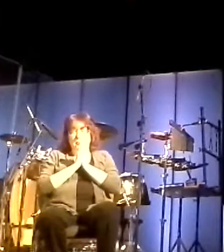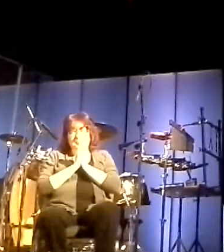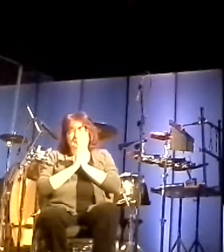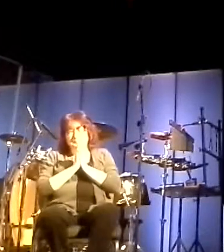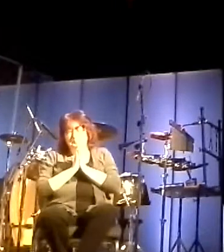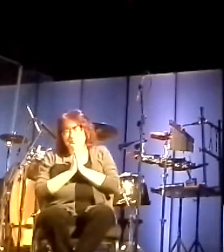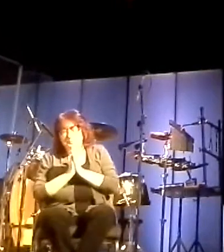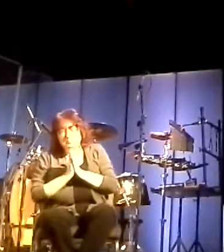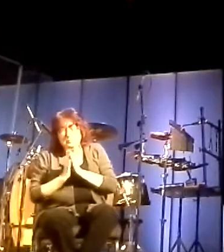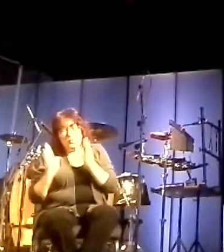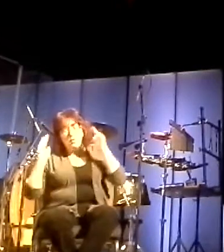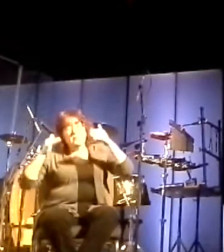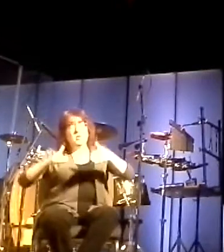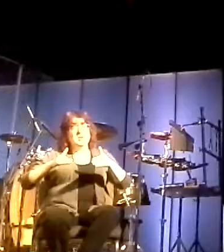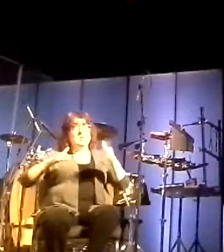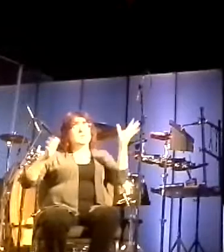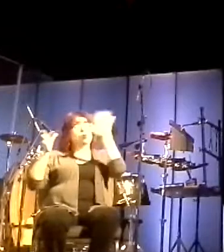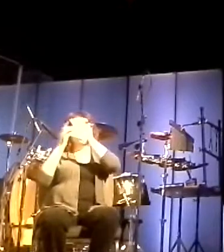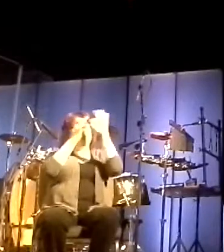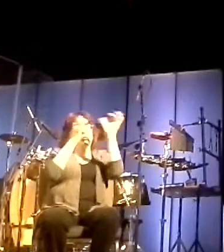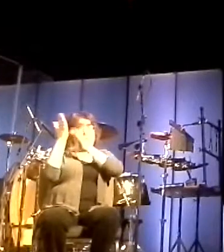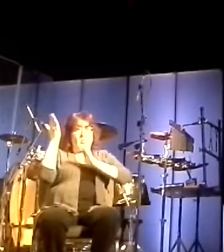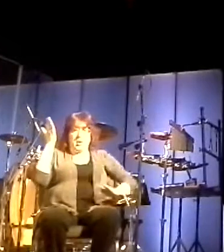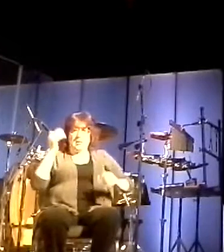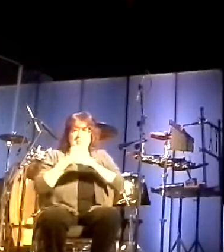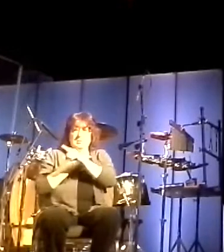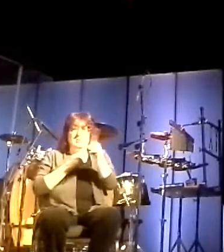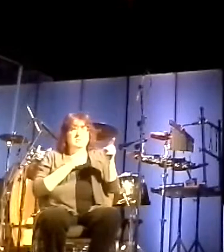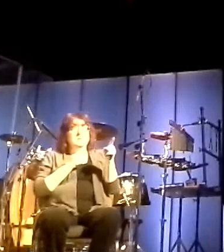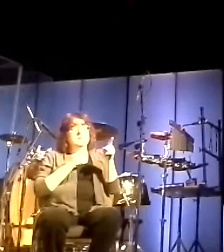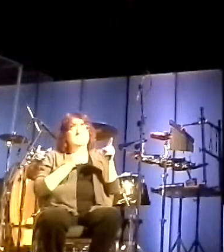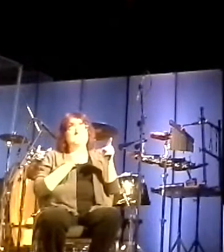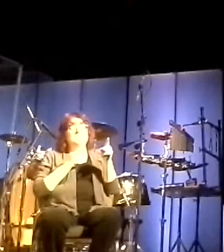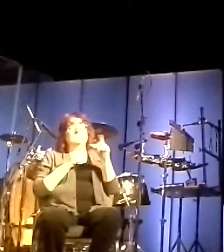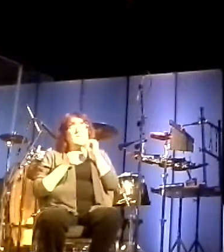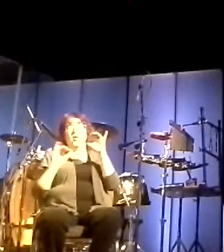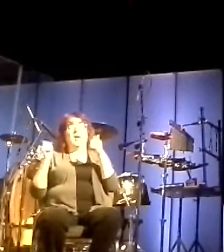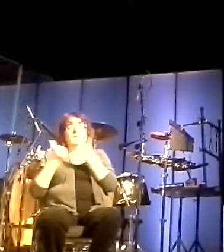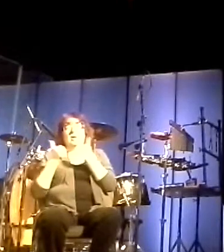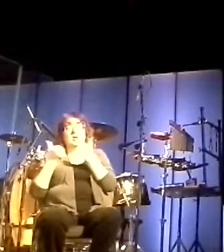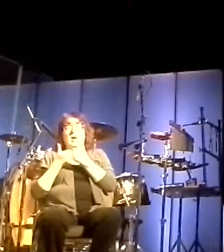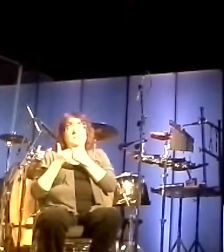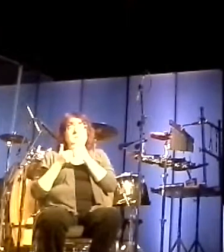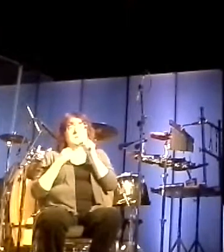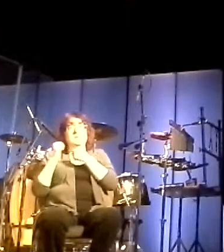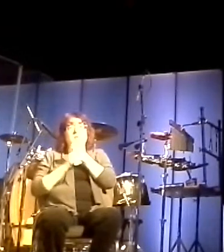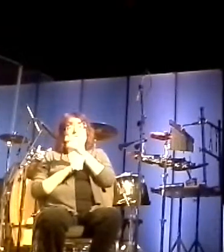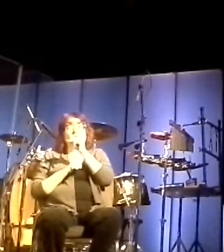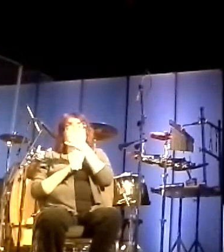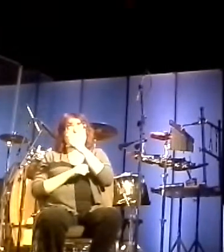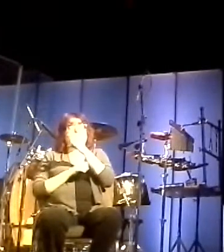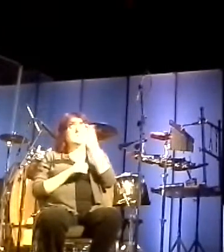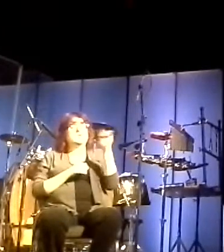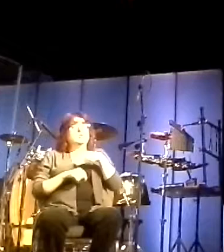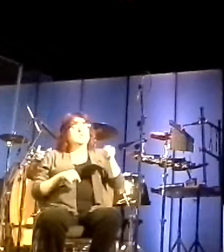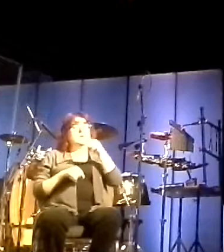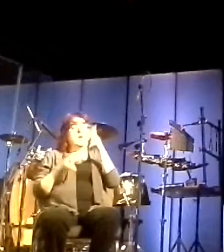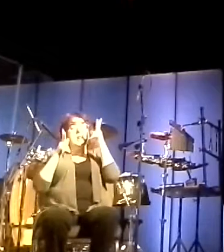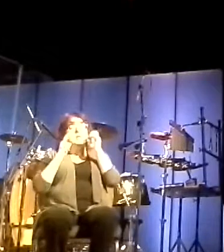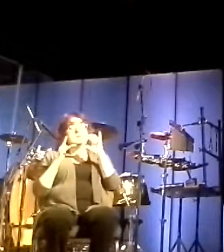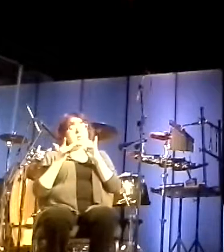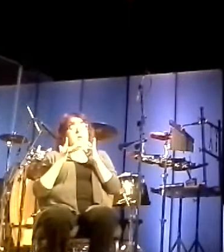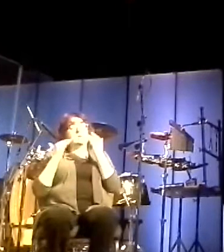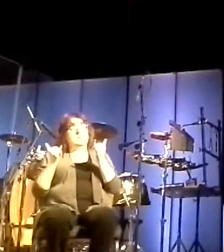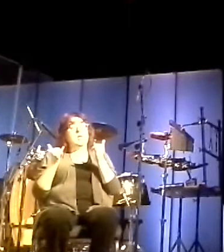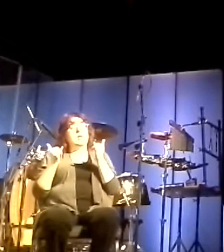moment. Are you in Christ today? No more games in 2017. For some of you sitting here and listening